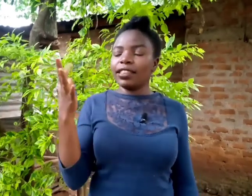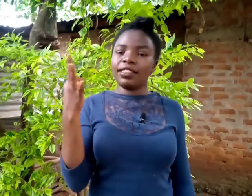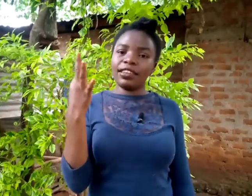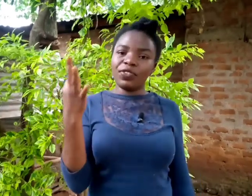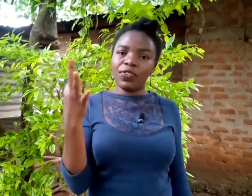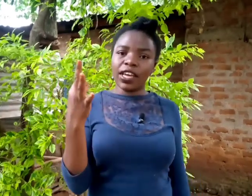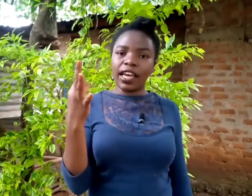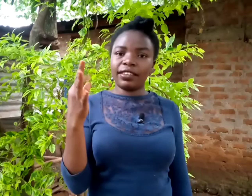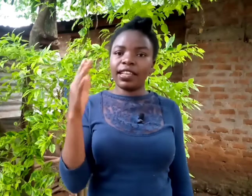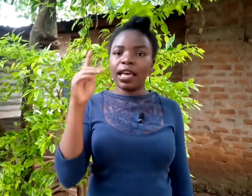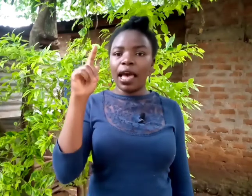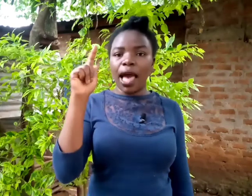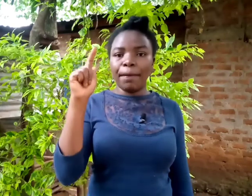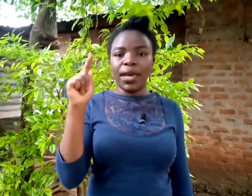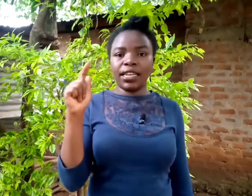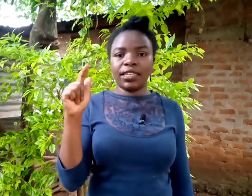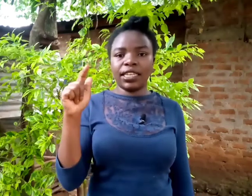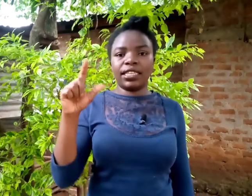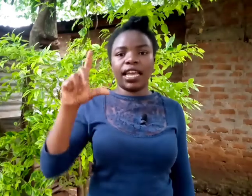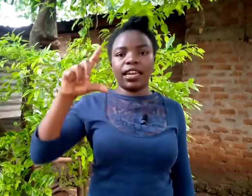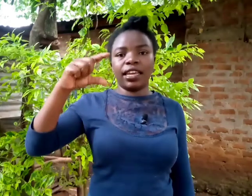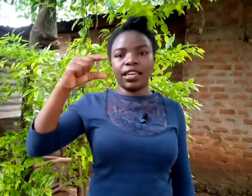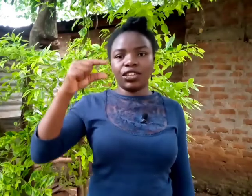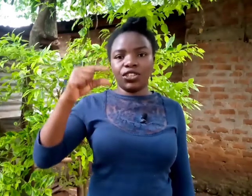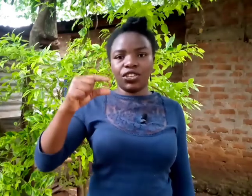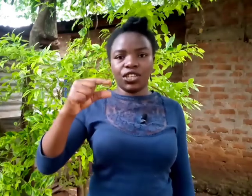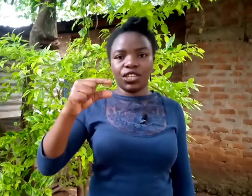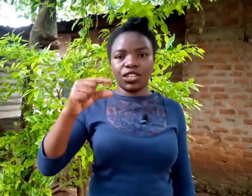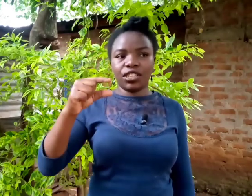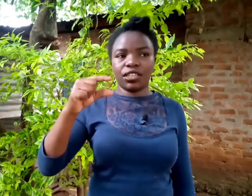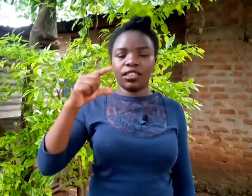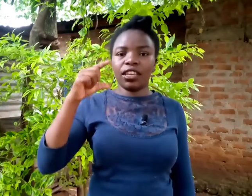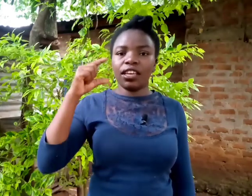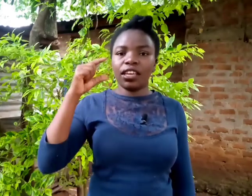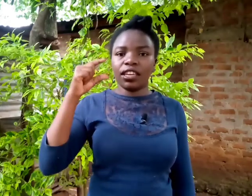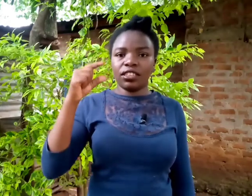three fingers are bent inside. G. G.